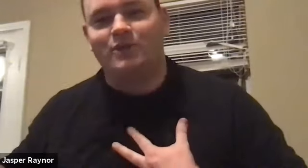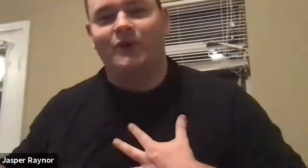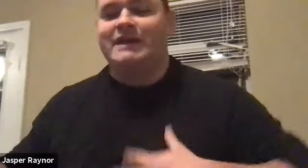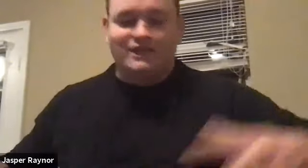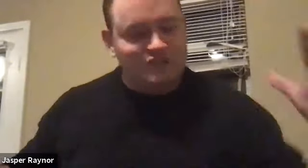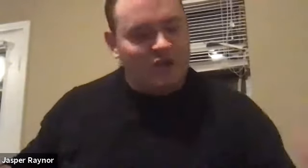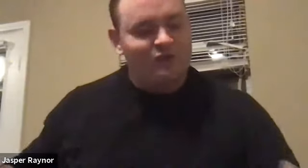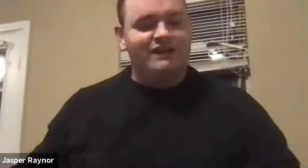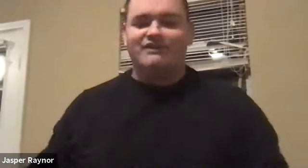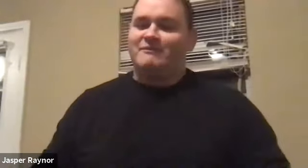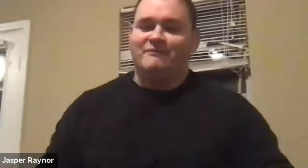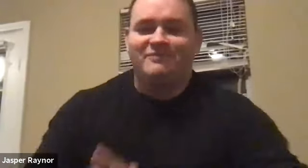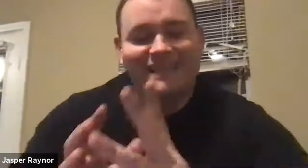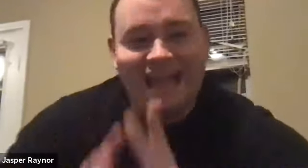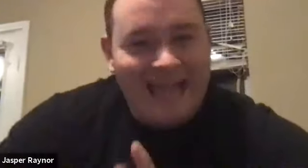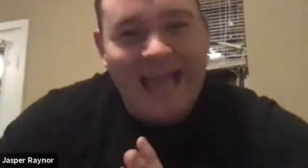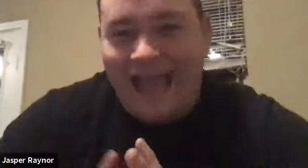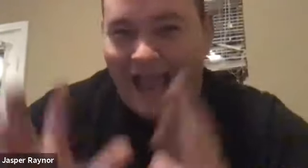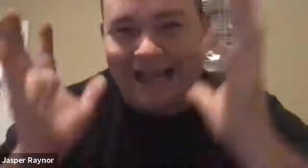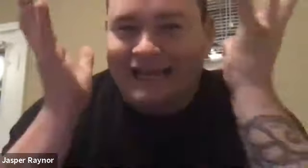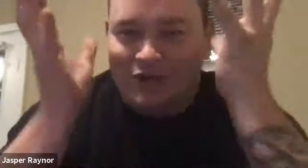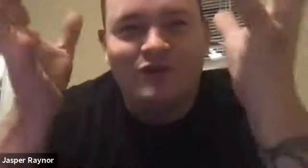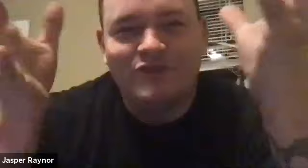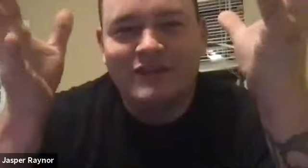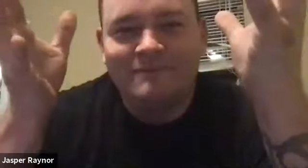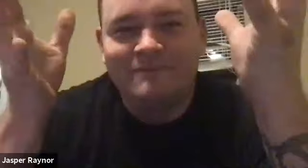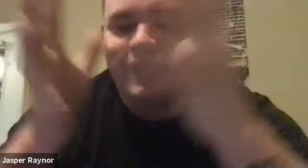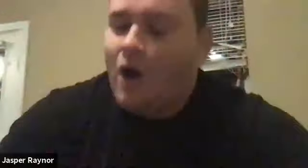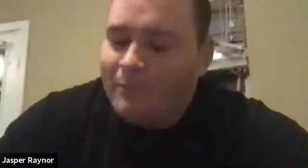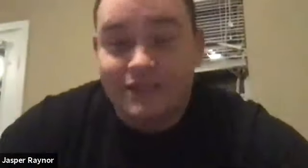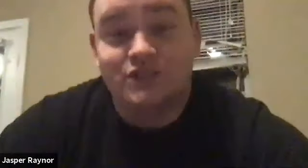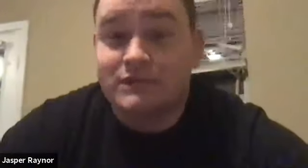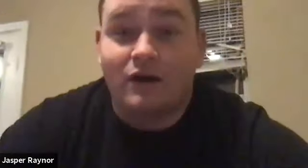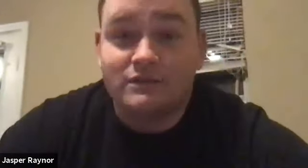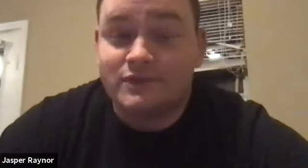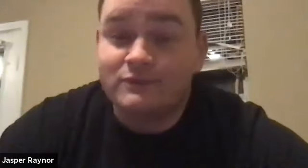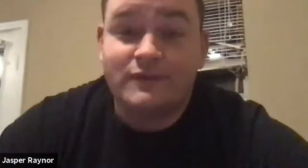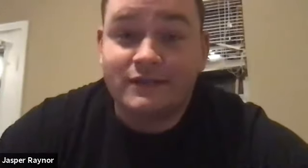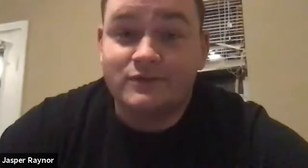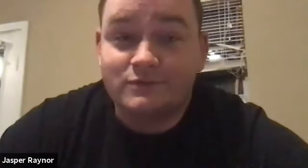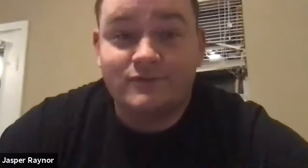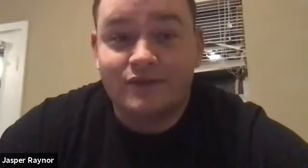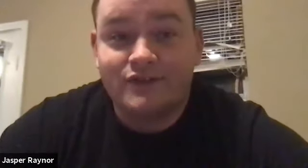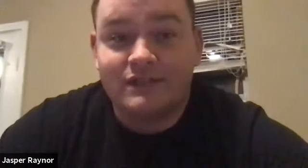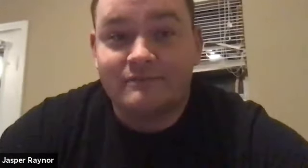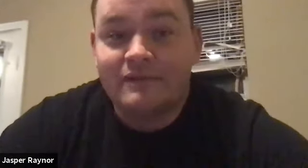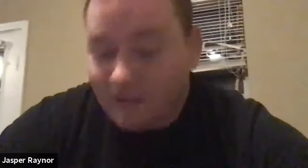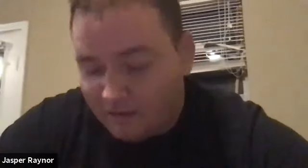her. Sure enough, I got a girlfriend. Oh, man, she was awesome. She was really cool. She was a really great chick.